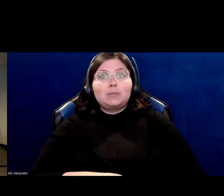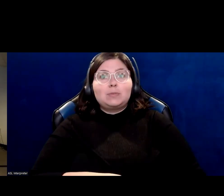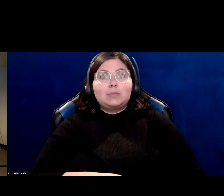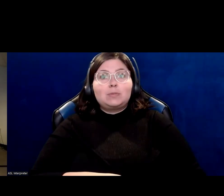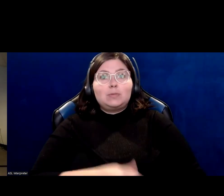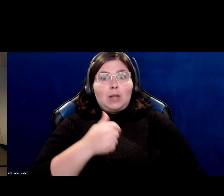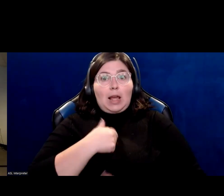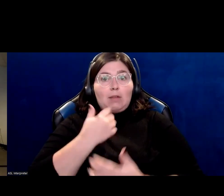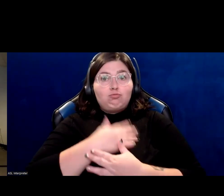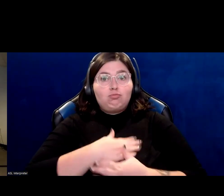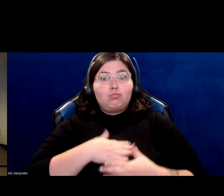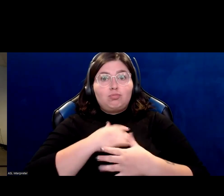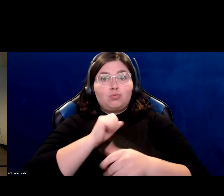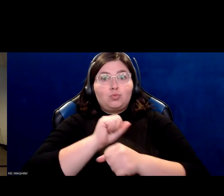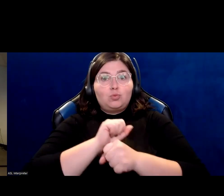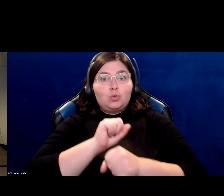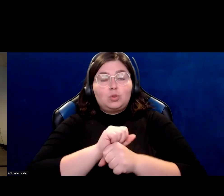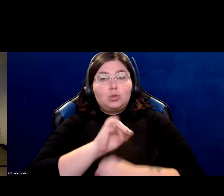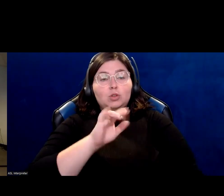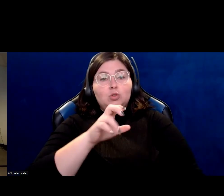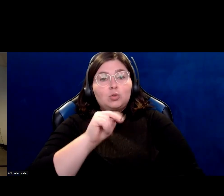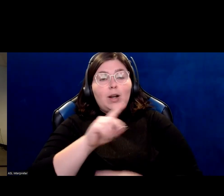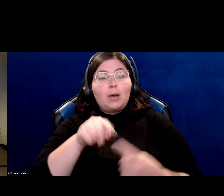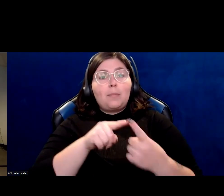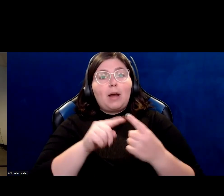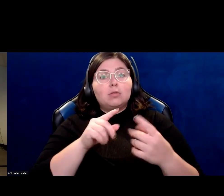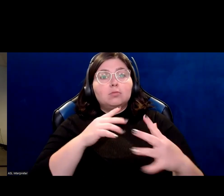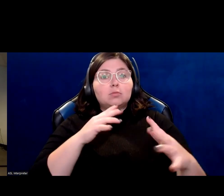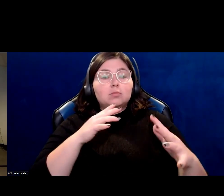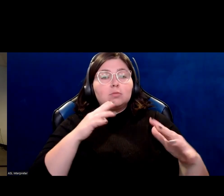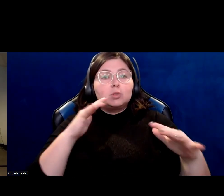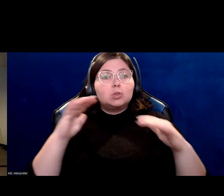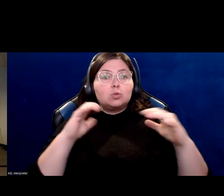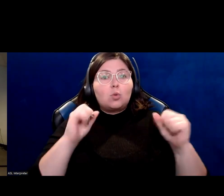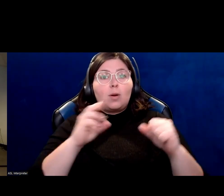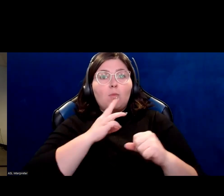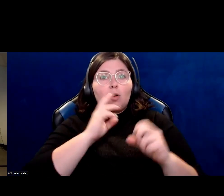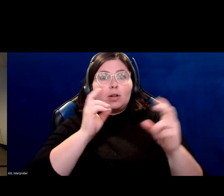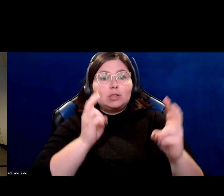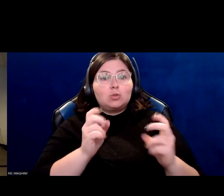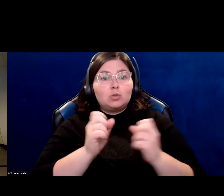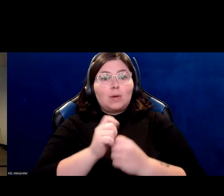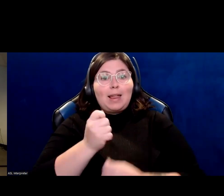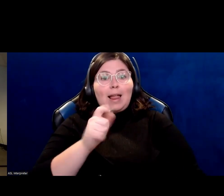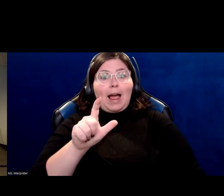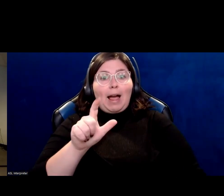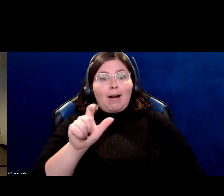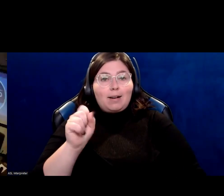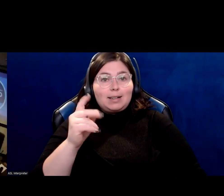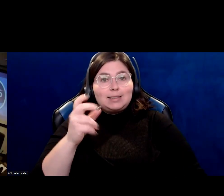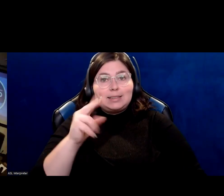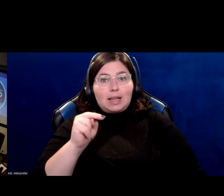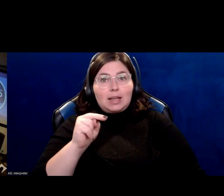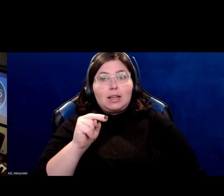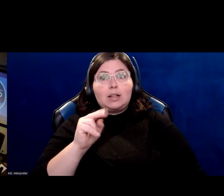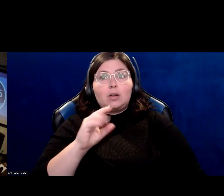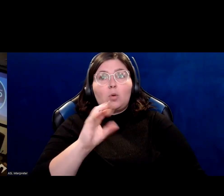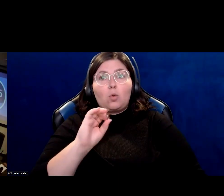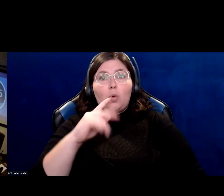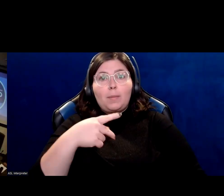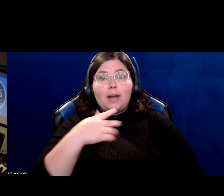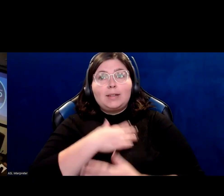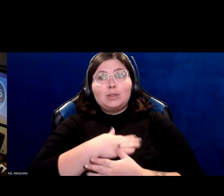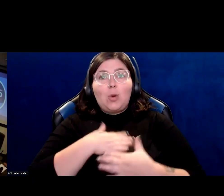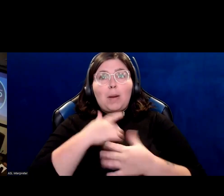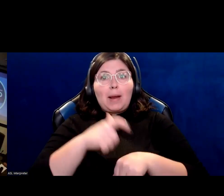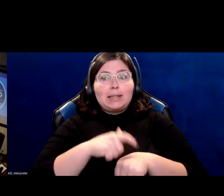sure of working with Jordan on some stormwater issues with Alcosan when he was with the Rand Corporation, and enjoyed my time and